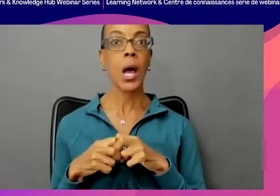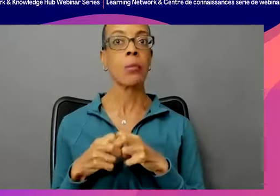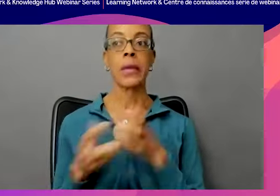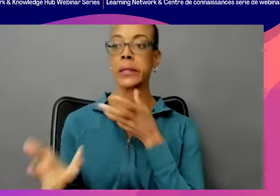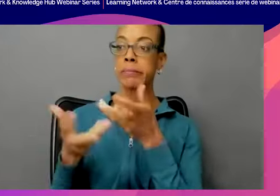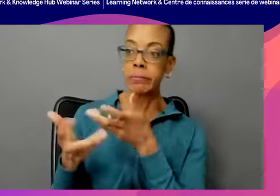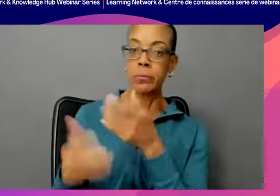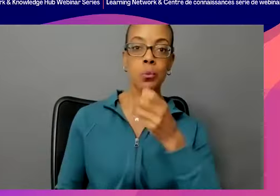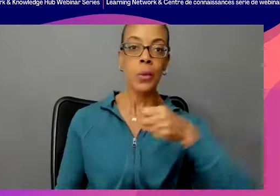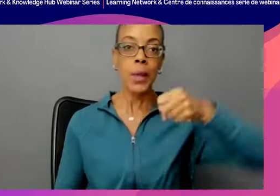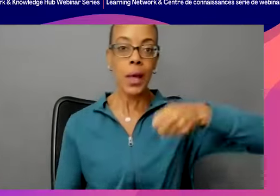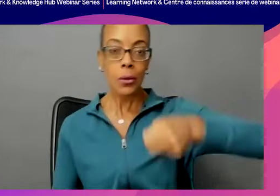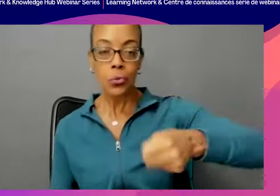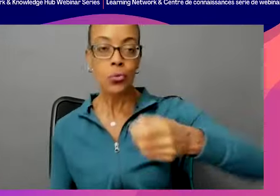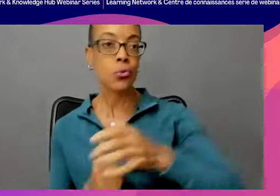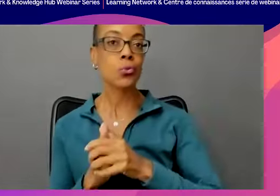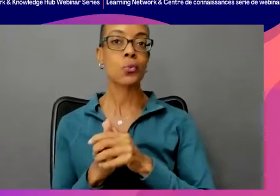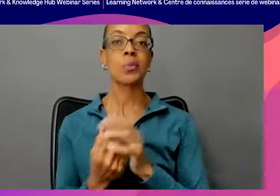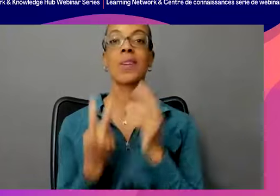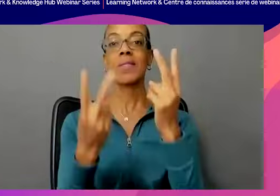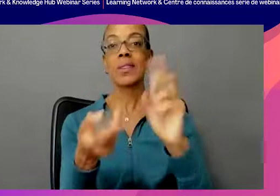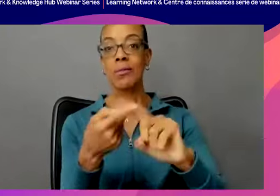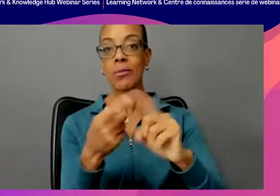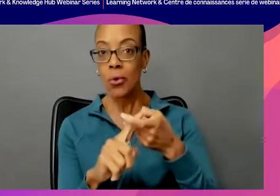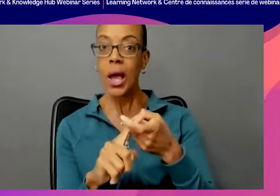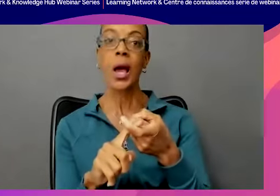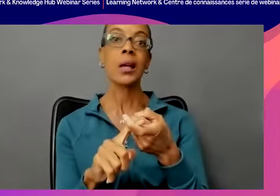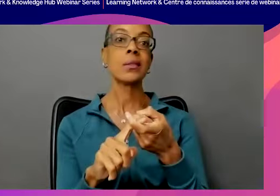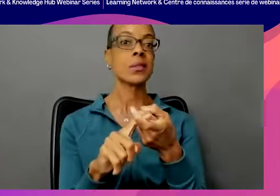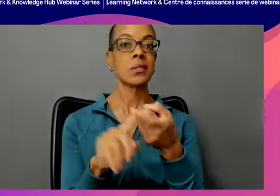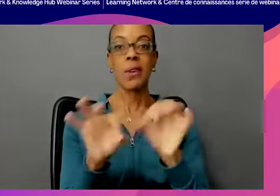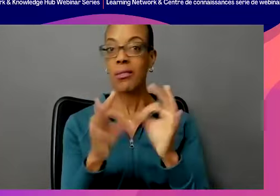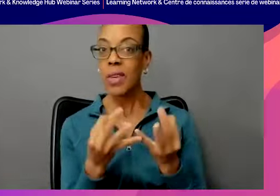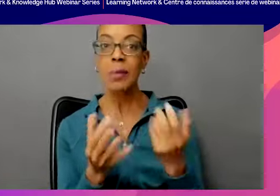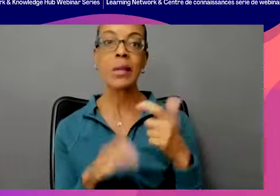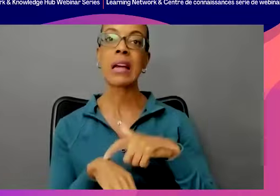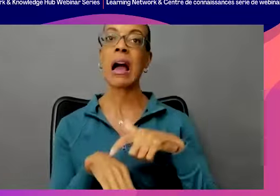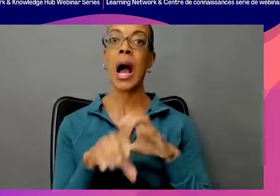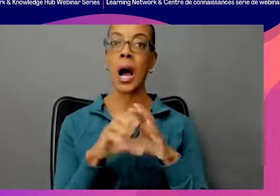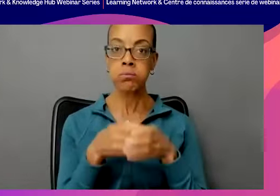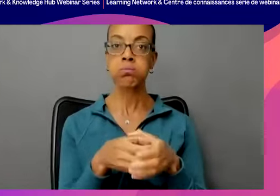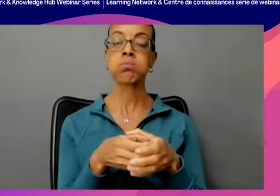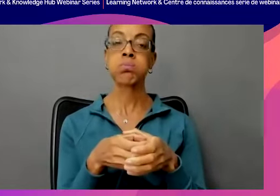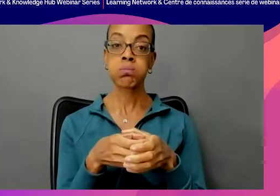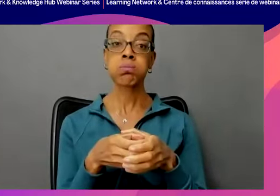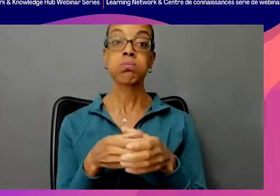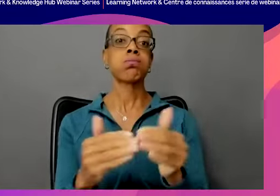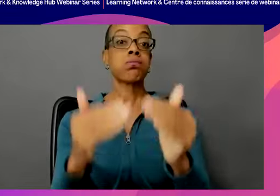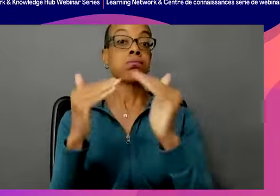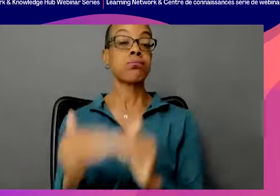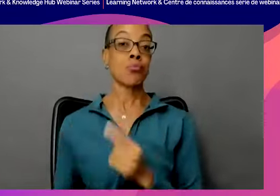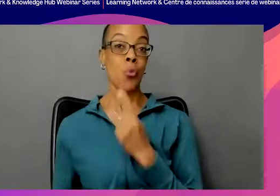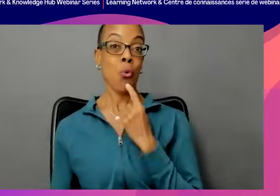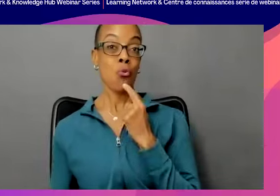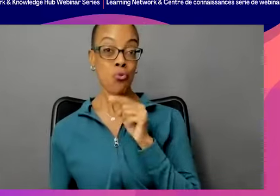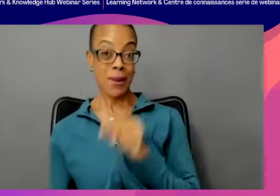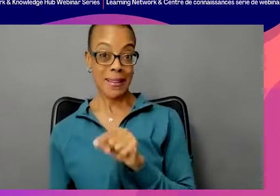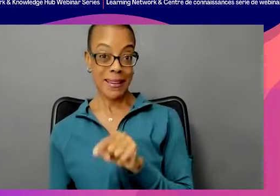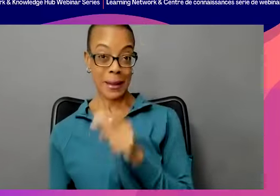I visit my friends, or even spend time with family I love, you know. And then when I move into the red, you see it